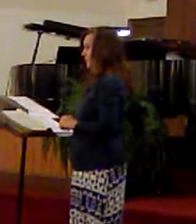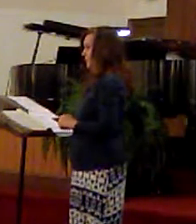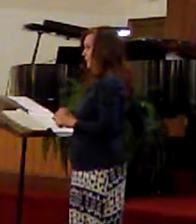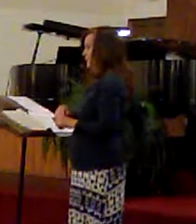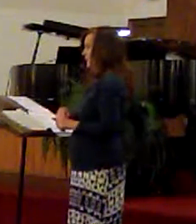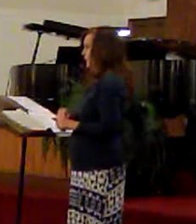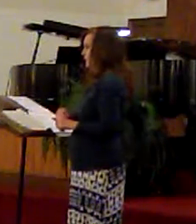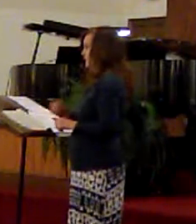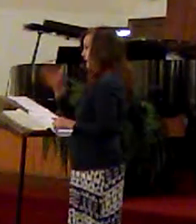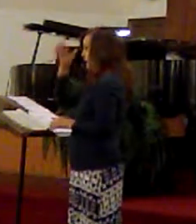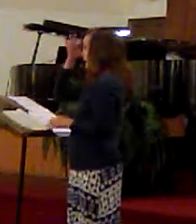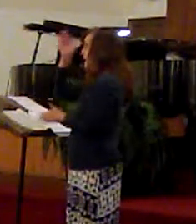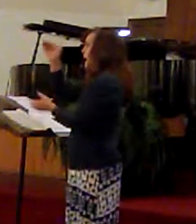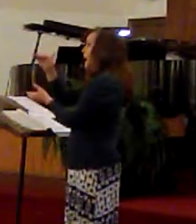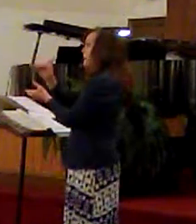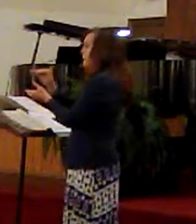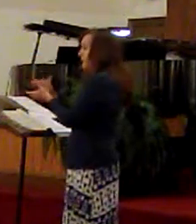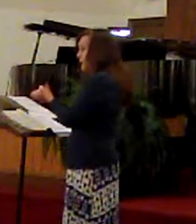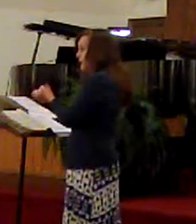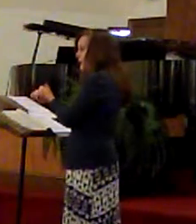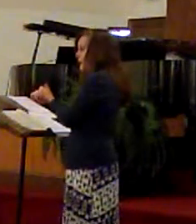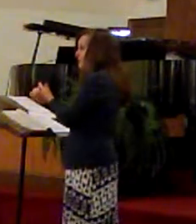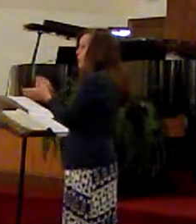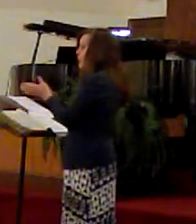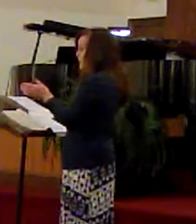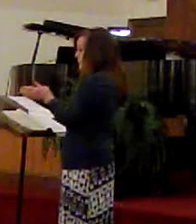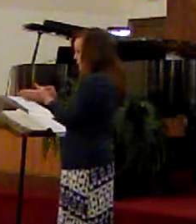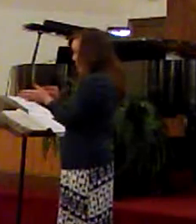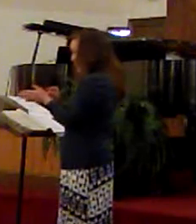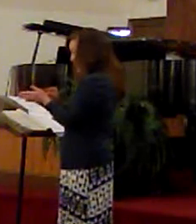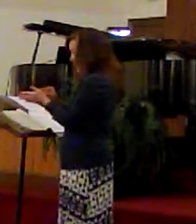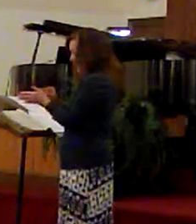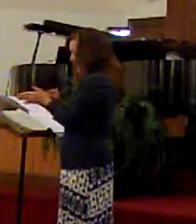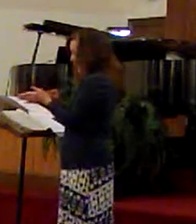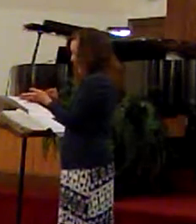Little eye says, believe what you read regardless of your level of understanding.